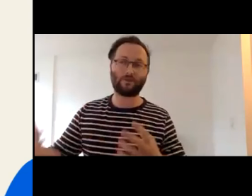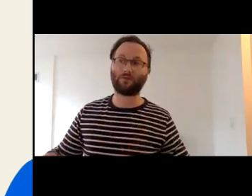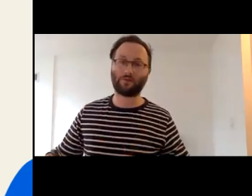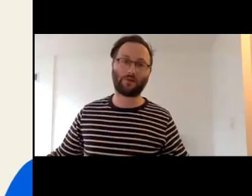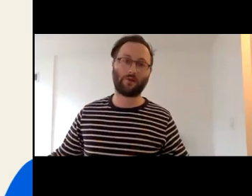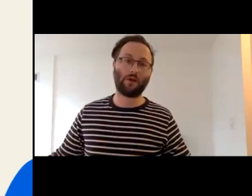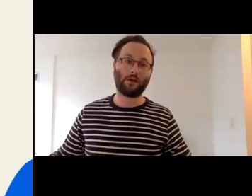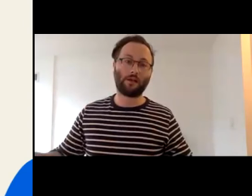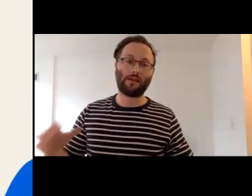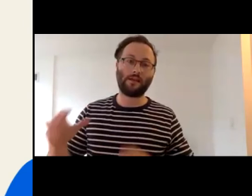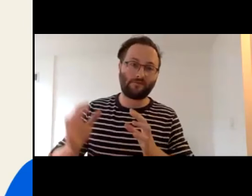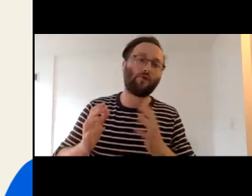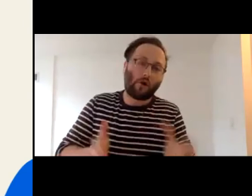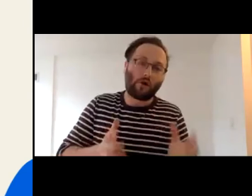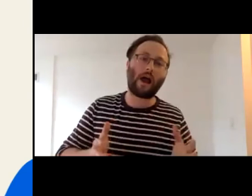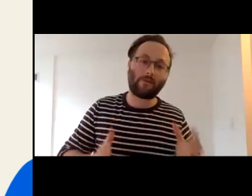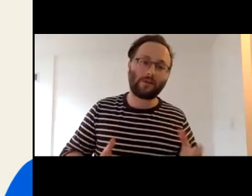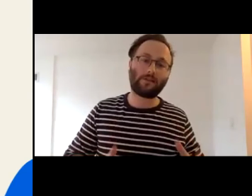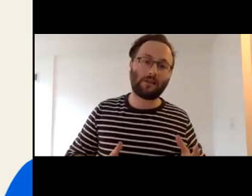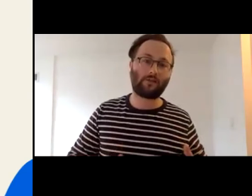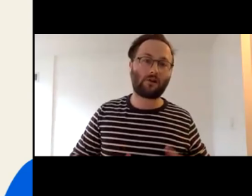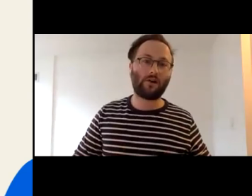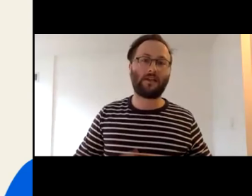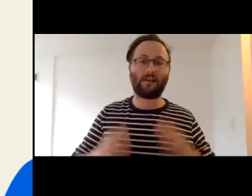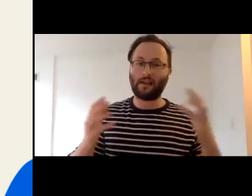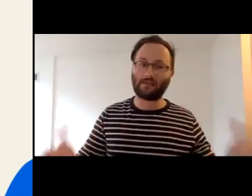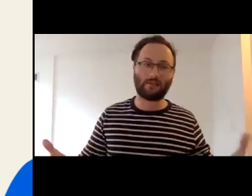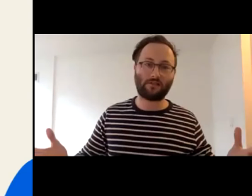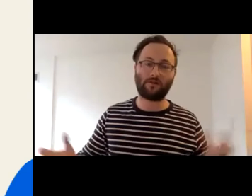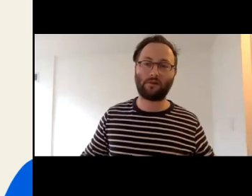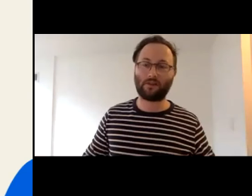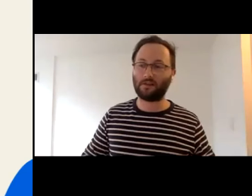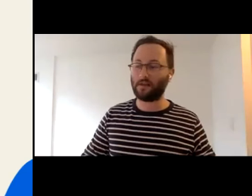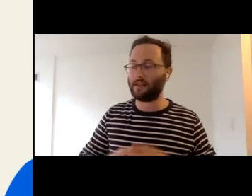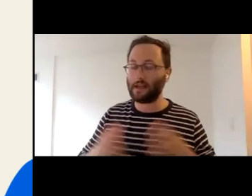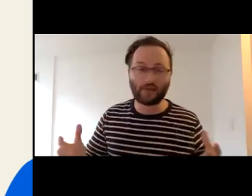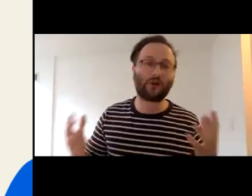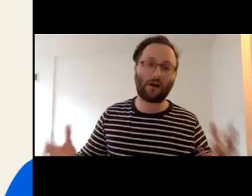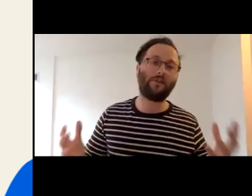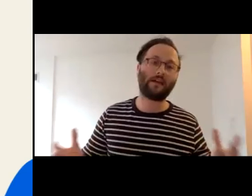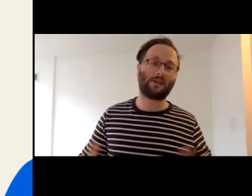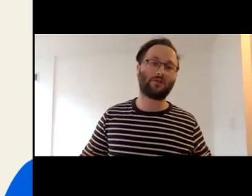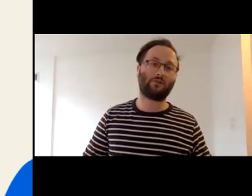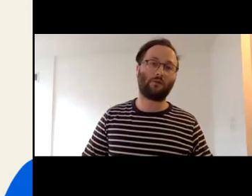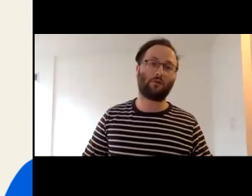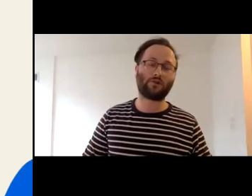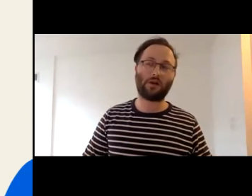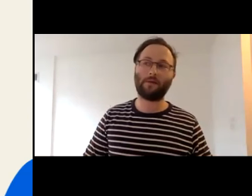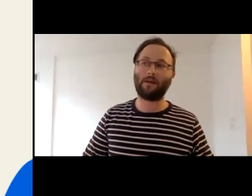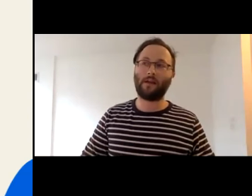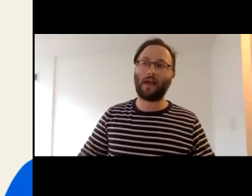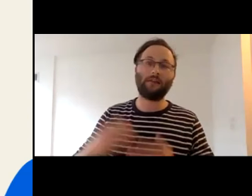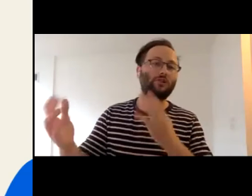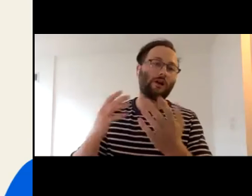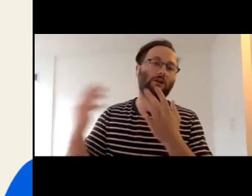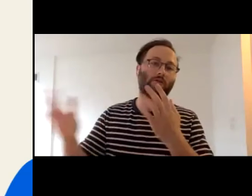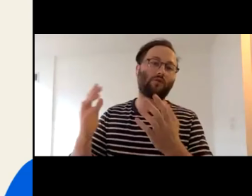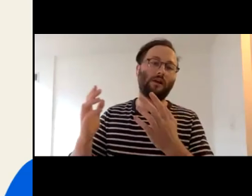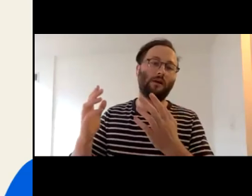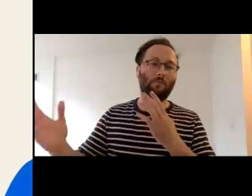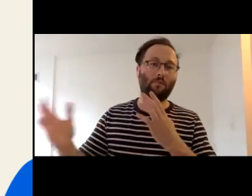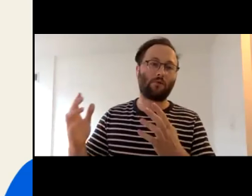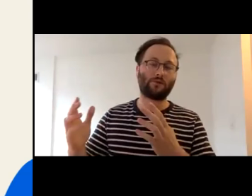dynamic visuals. So if you are having to deliver content and that's just the nature of that session or that workshop, at least try